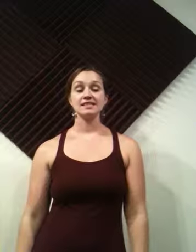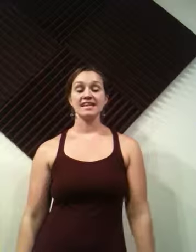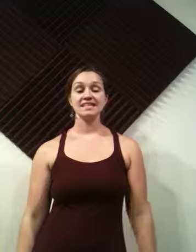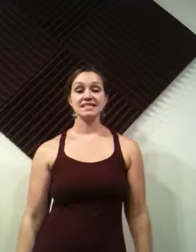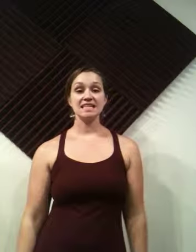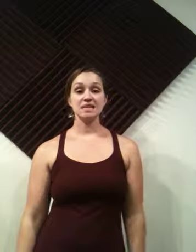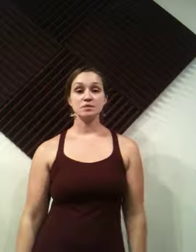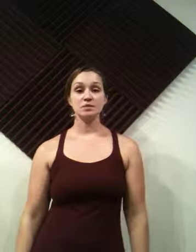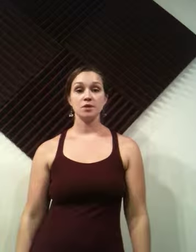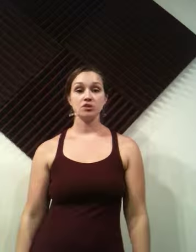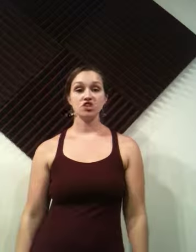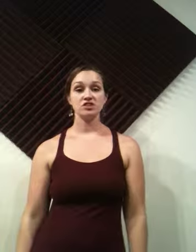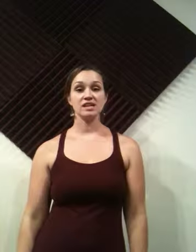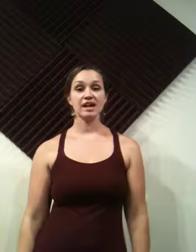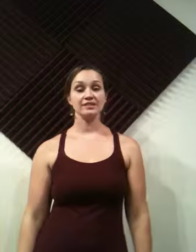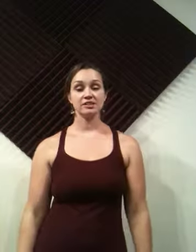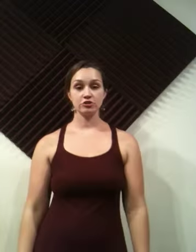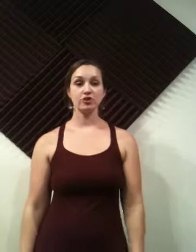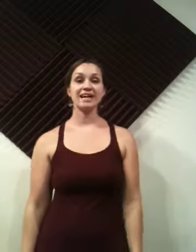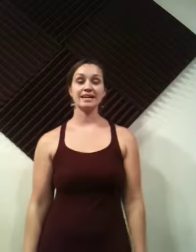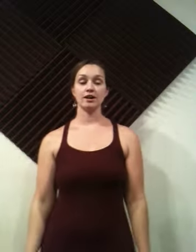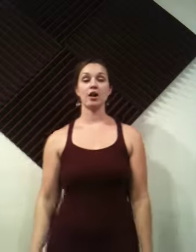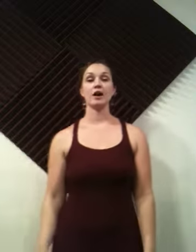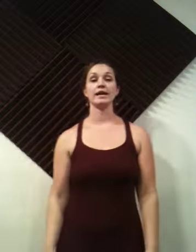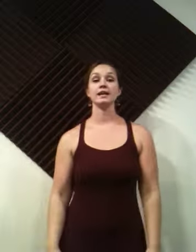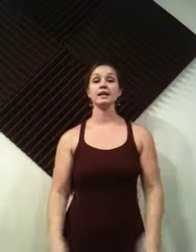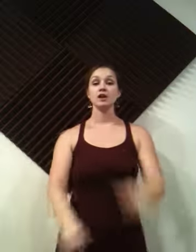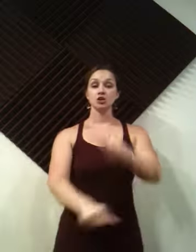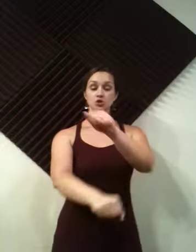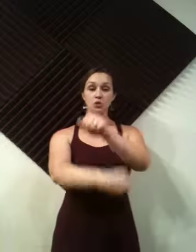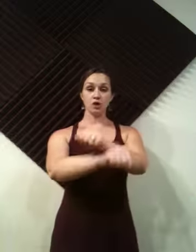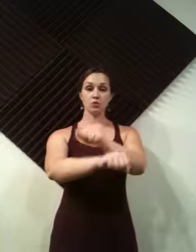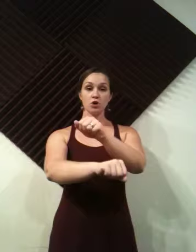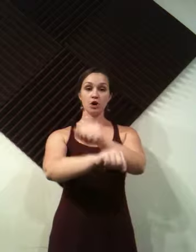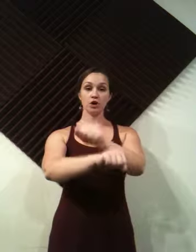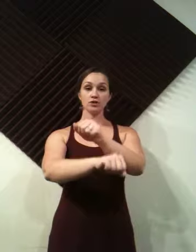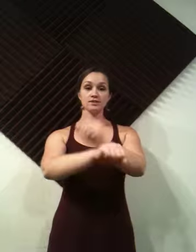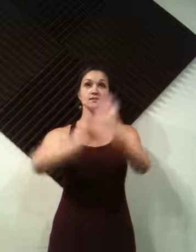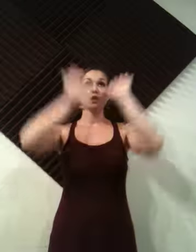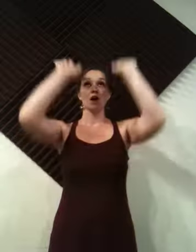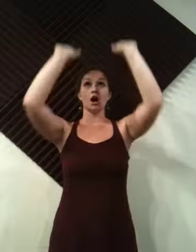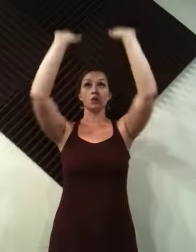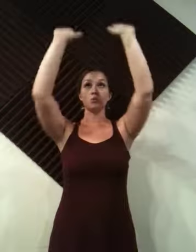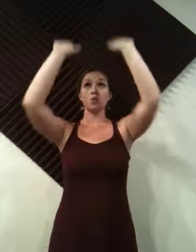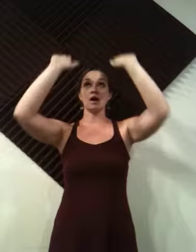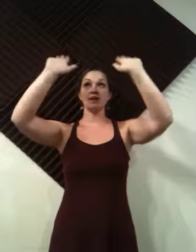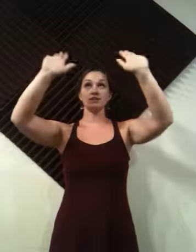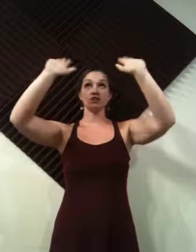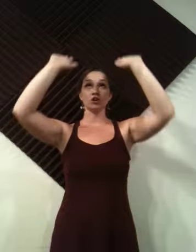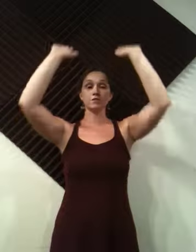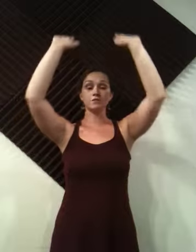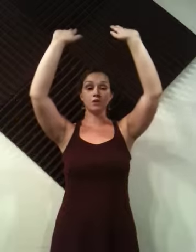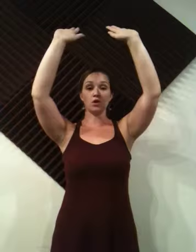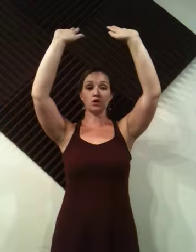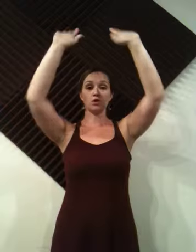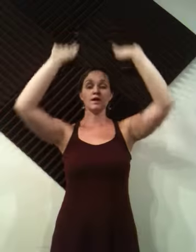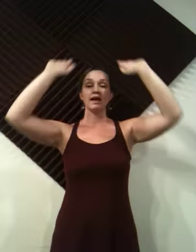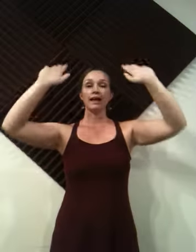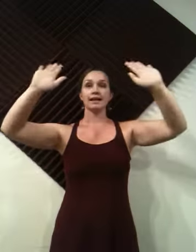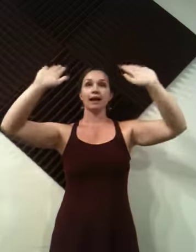decided to keep the motions concentrated on your works are wonderful. And I